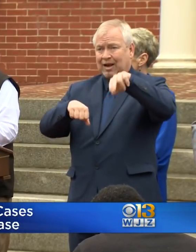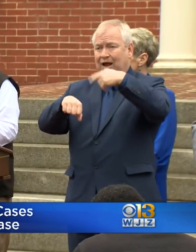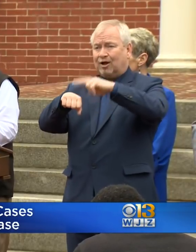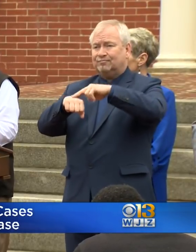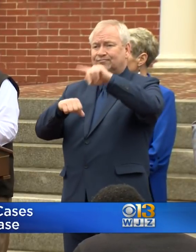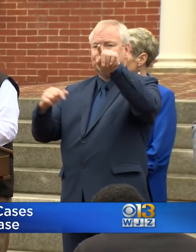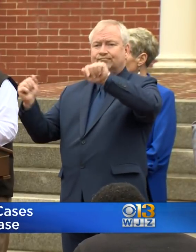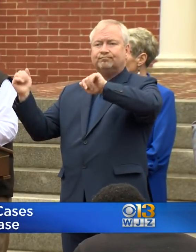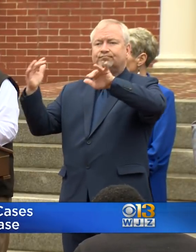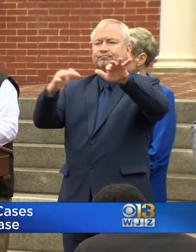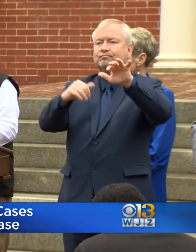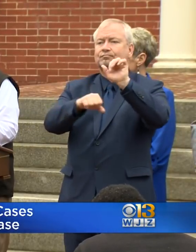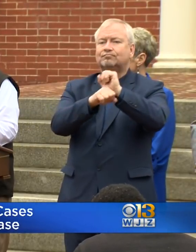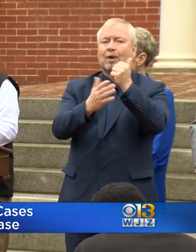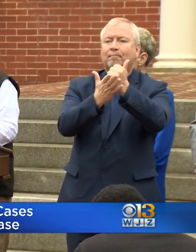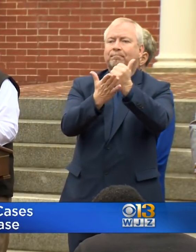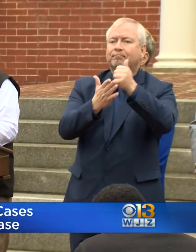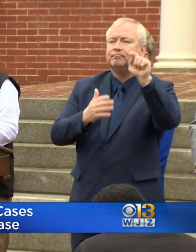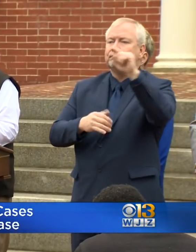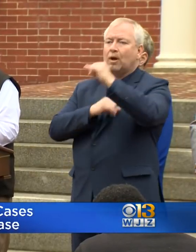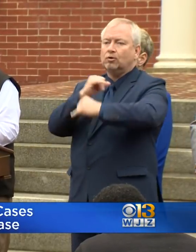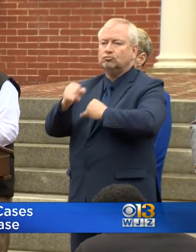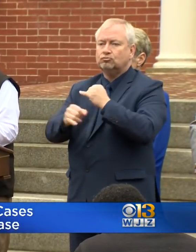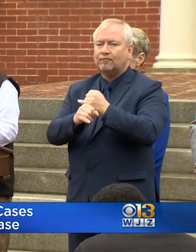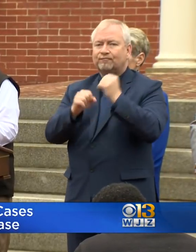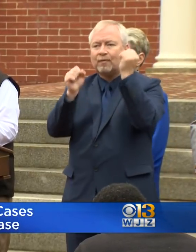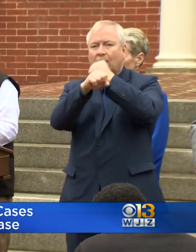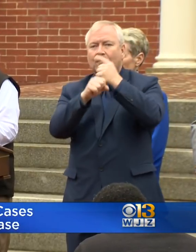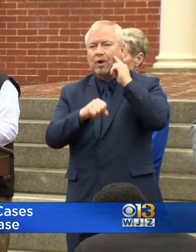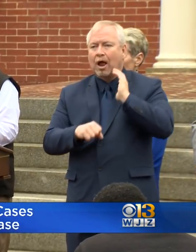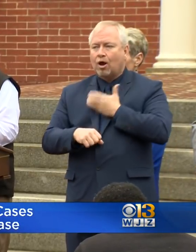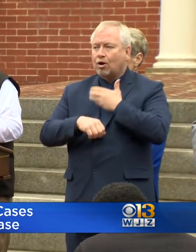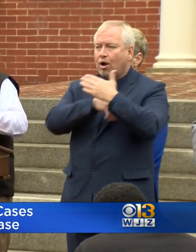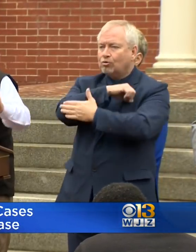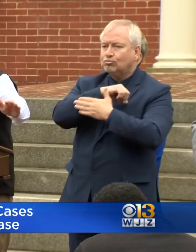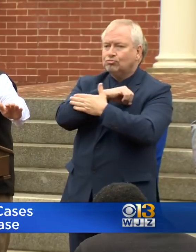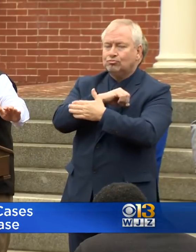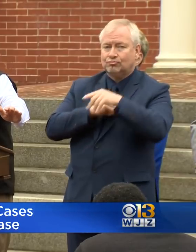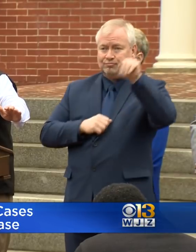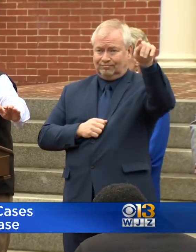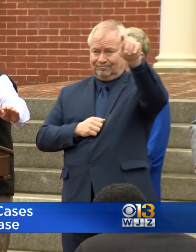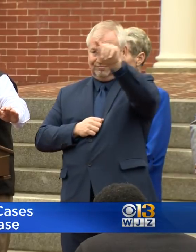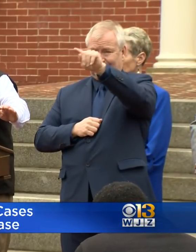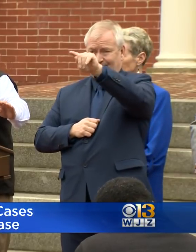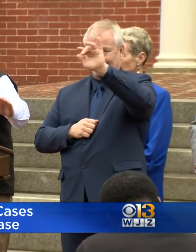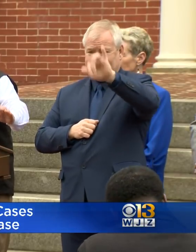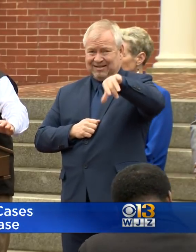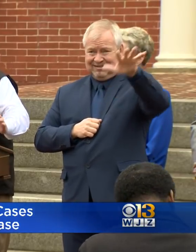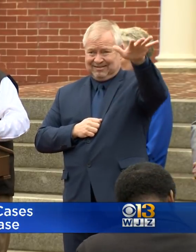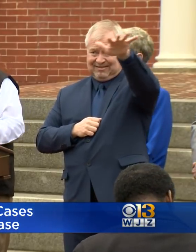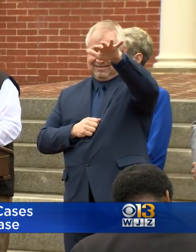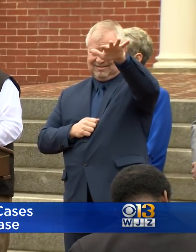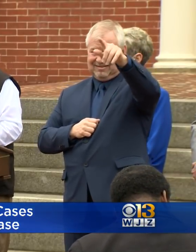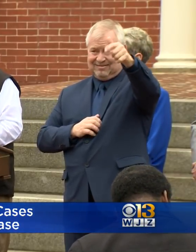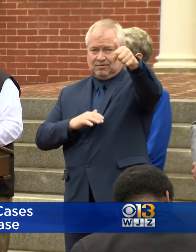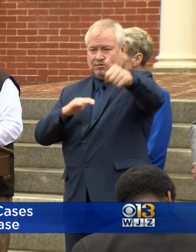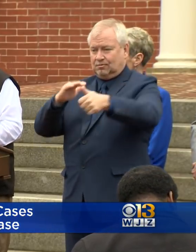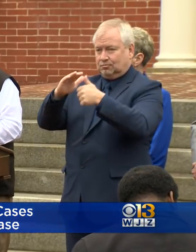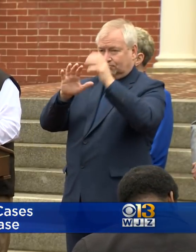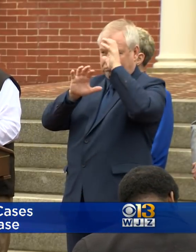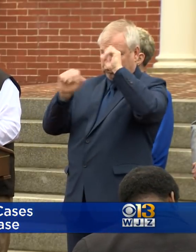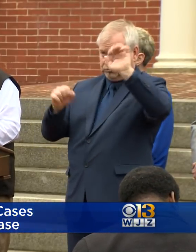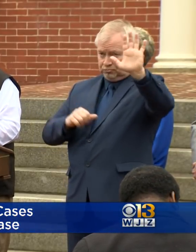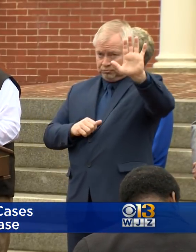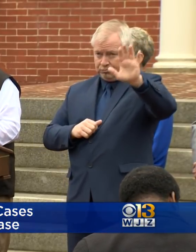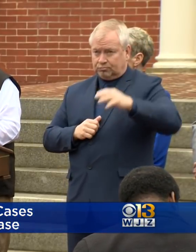us overseas or fight, you know, to fight for our nation, they work under the command of the president. If I